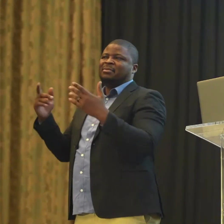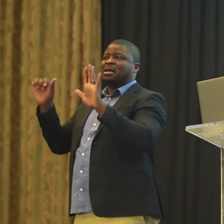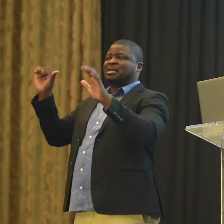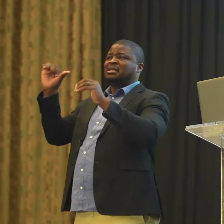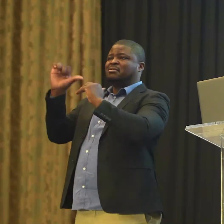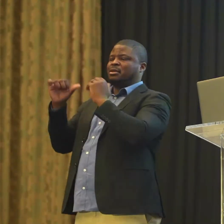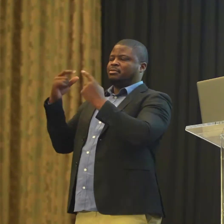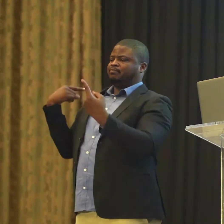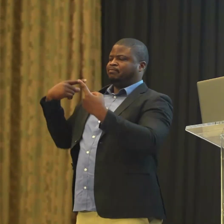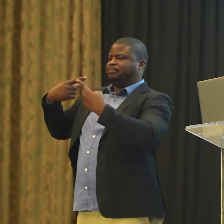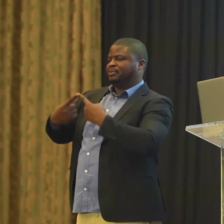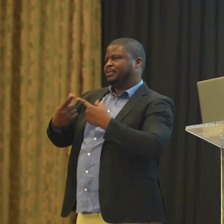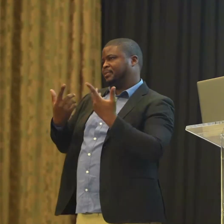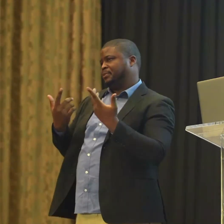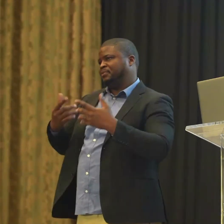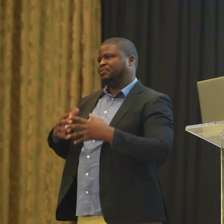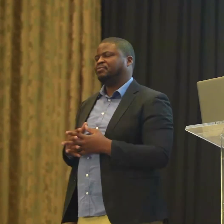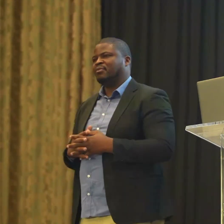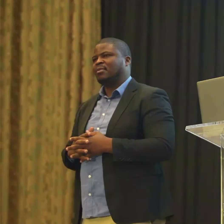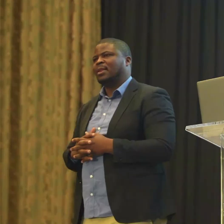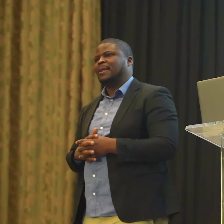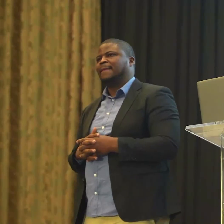months.